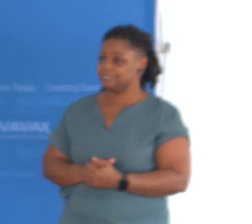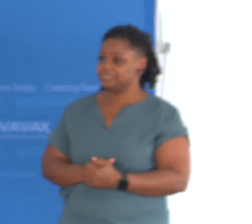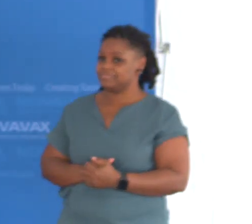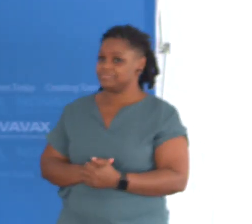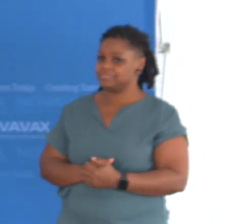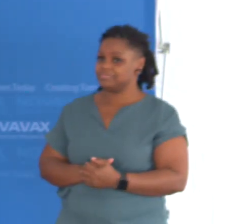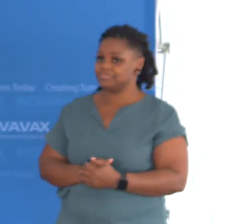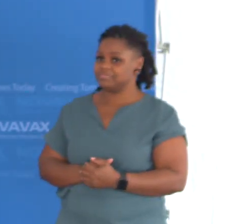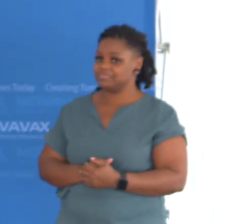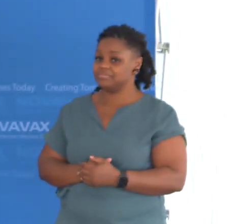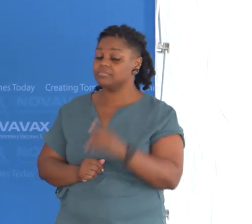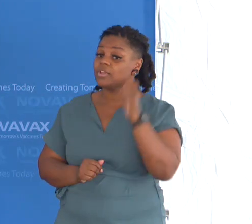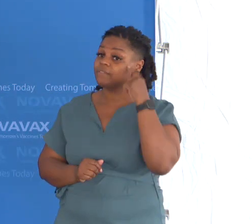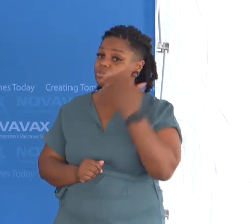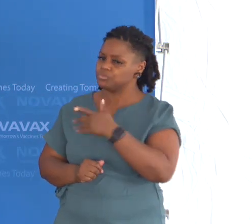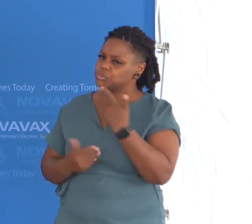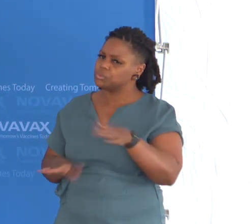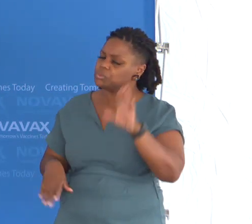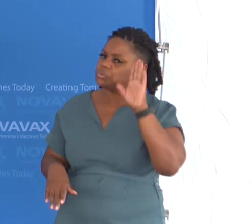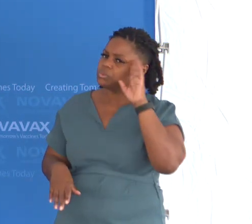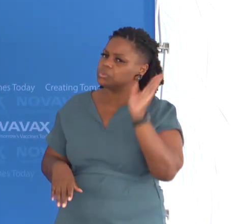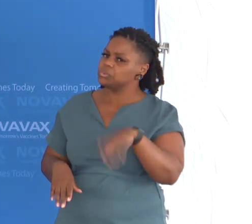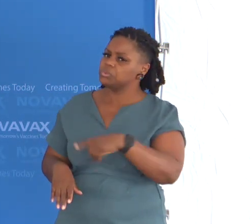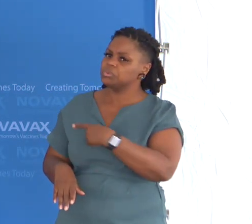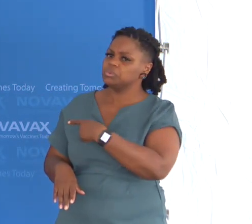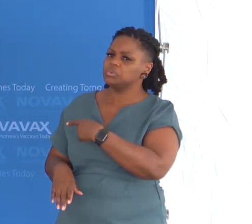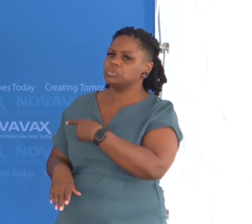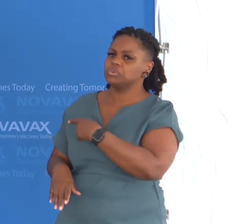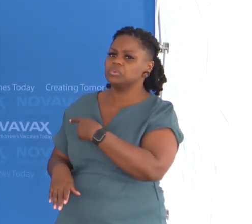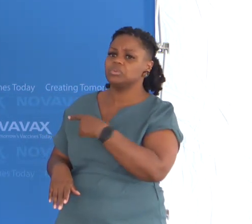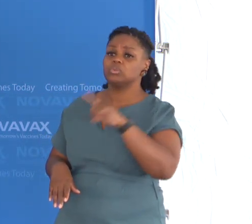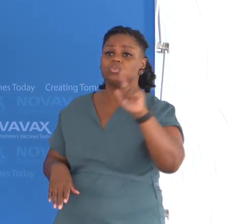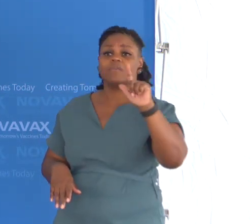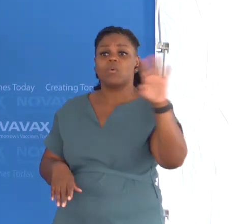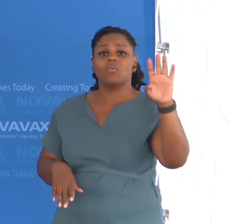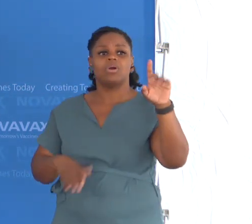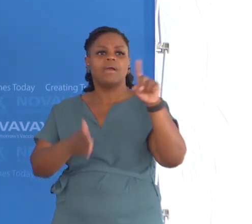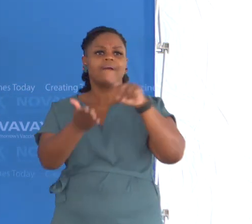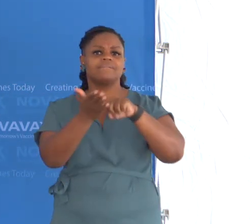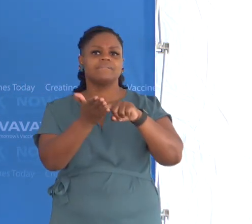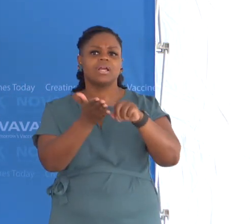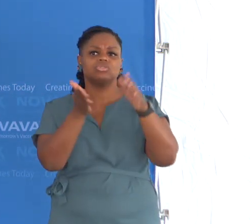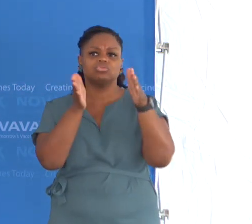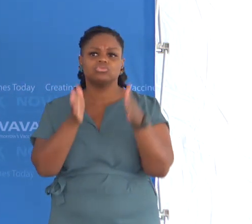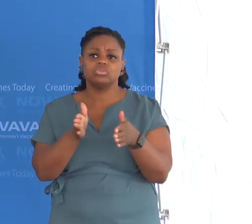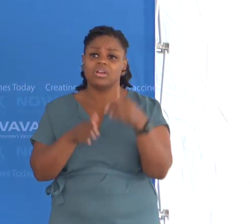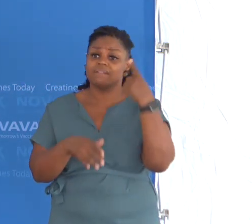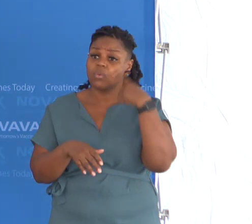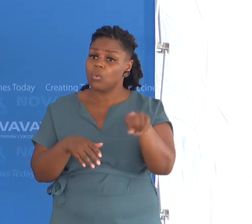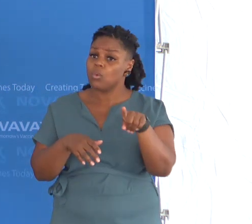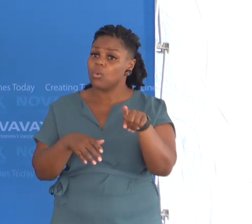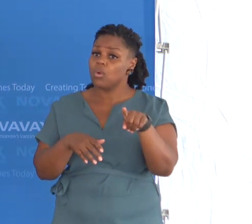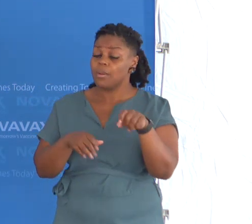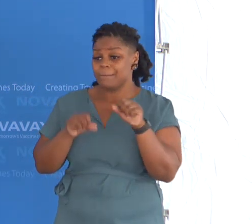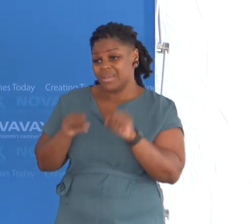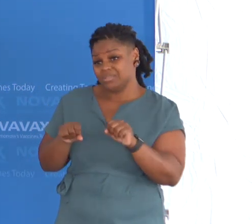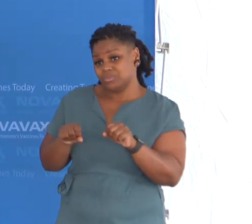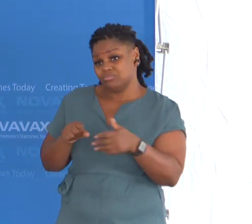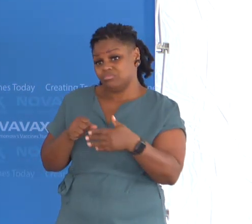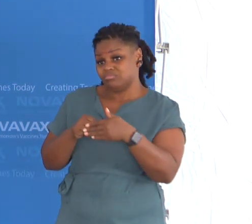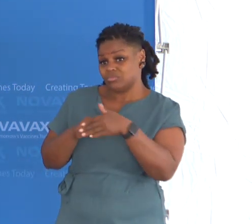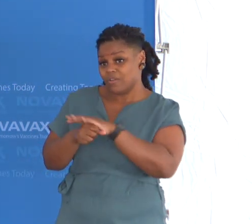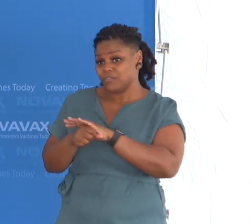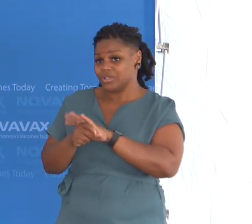Governor, you probably know that there's about 24 investigations into possible COVID outbreaks at private schools here in Montgomery